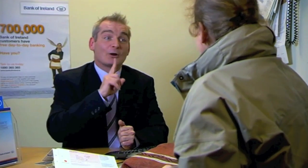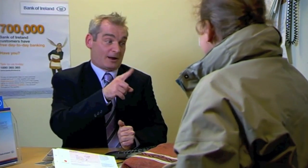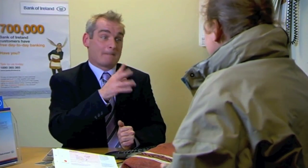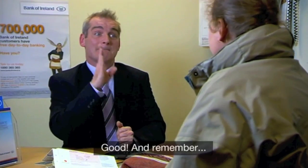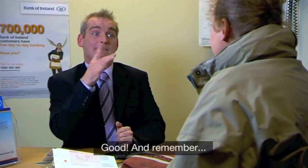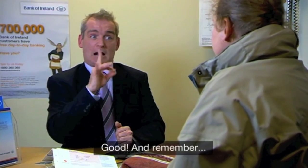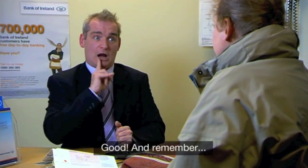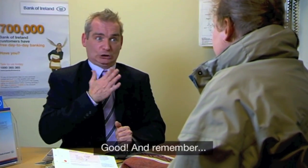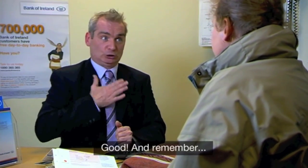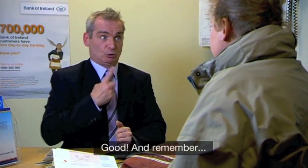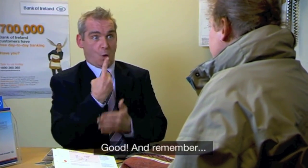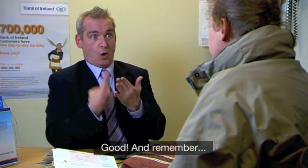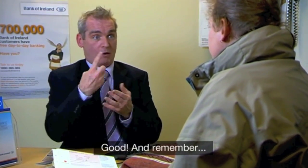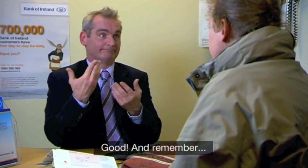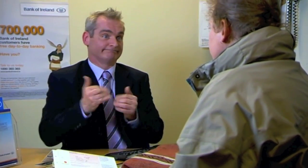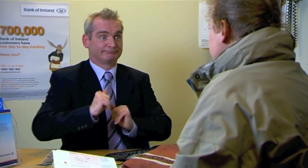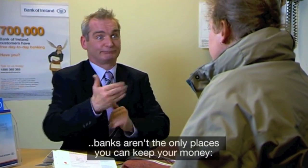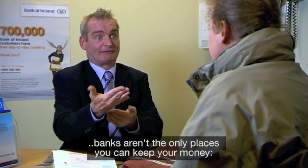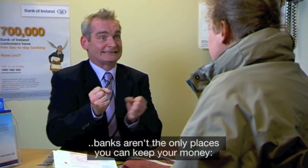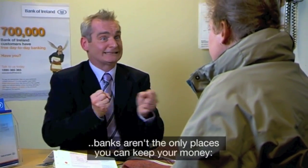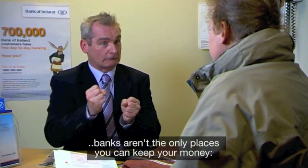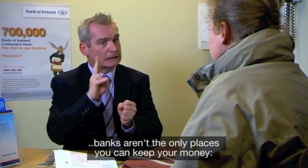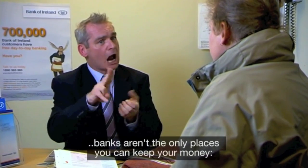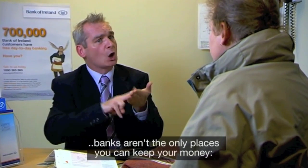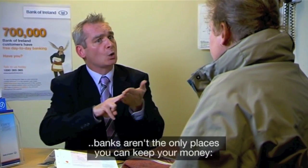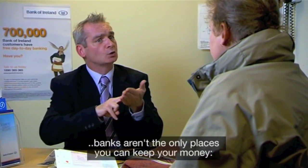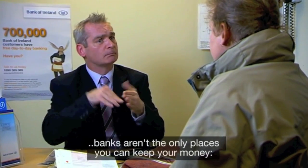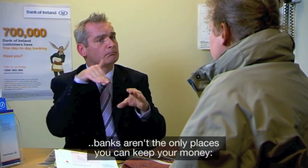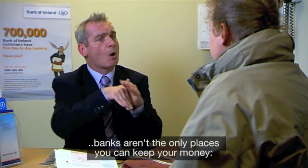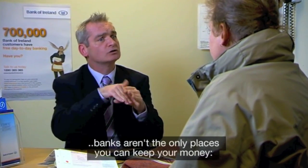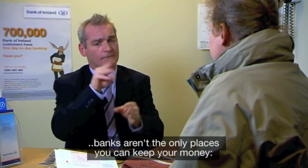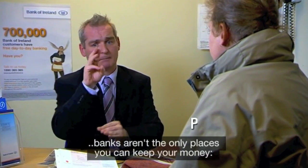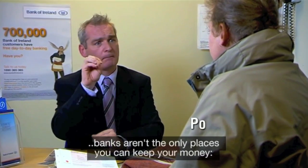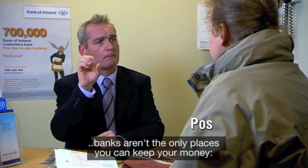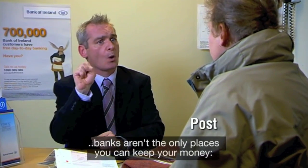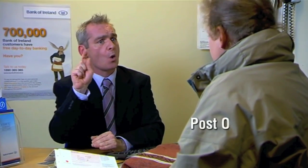Good. And remember, banks aren't the only places you can keep your money. The post office,